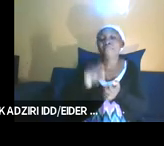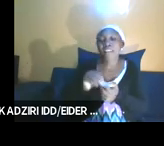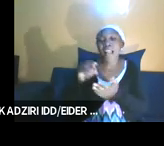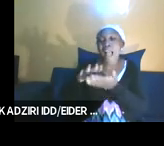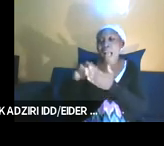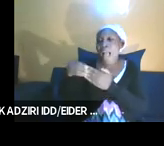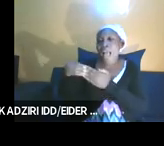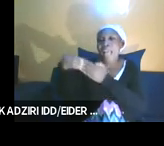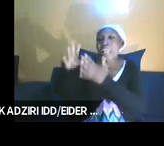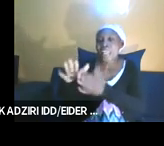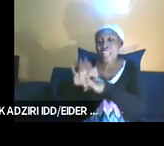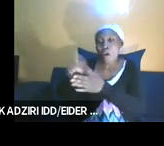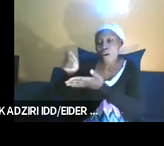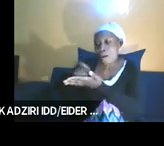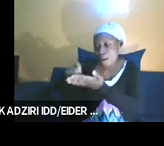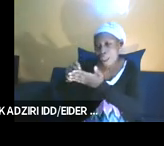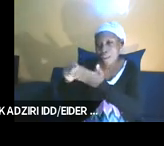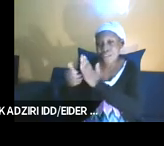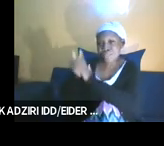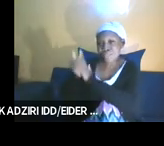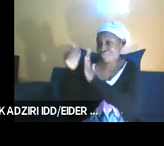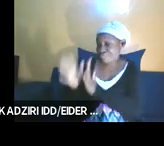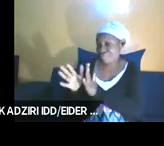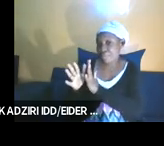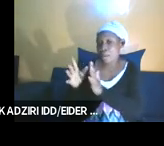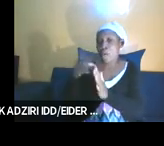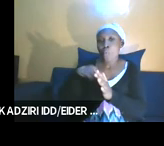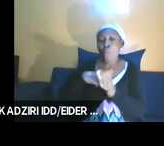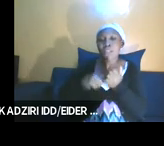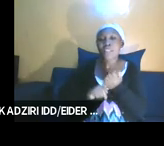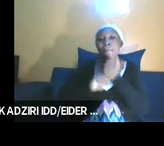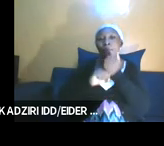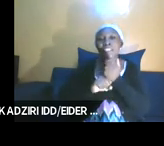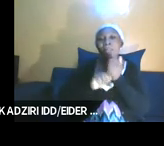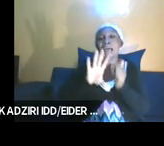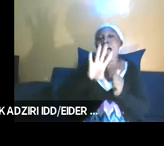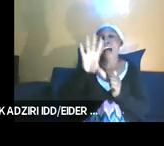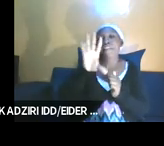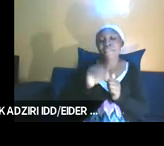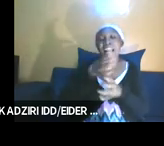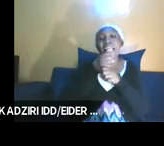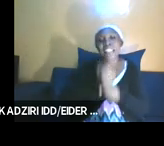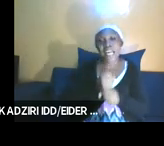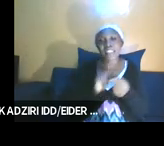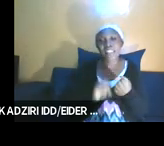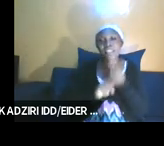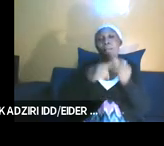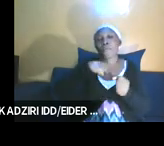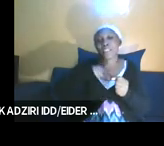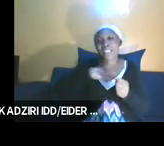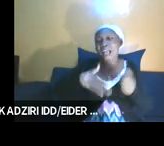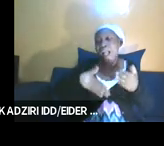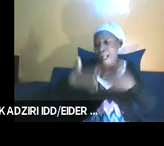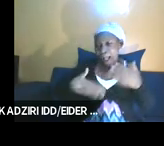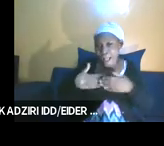supported by Wellcome Trust, DEI Enrichment Grant, and we are very happy that you could journey with us. I'd like